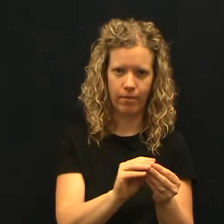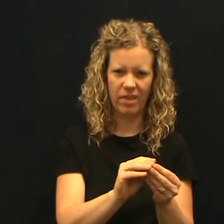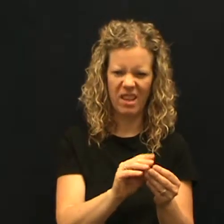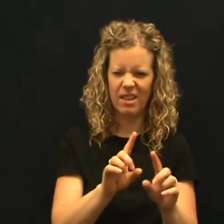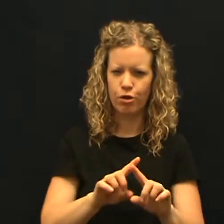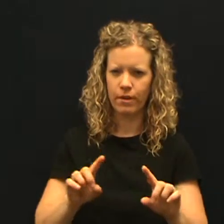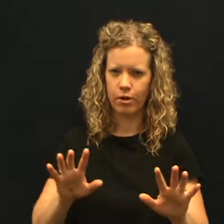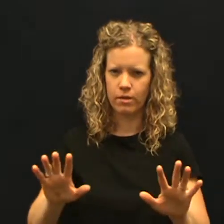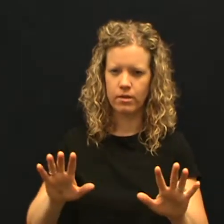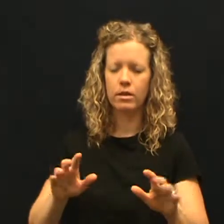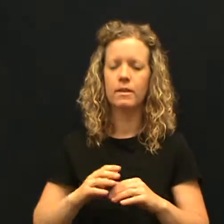particular case,